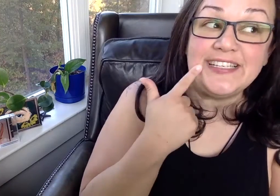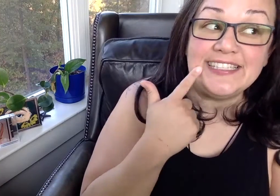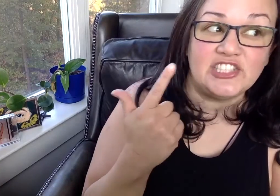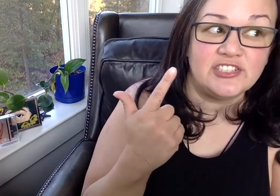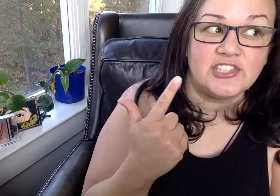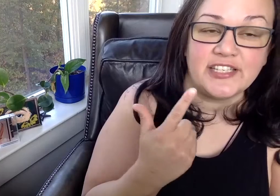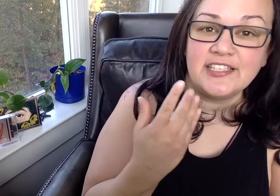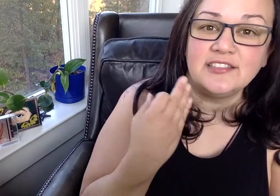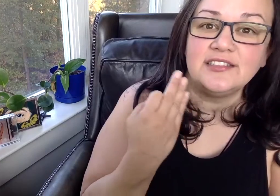sandwich, sorry,